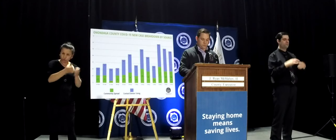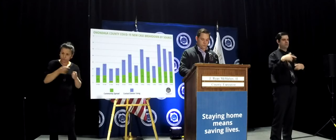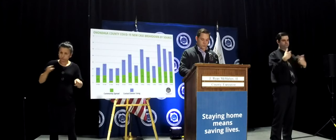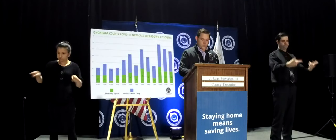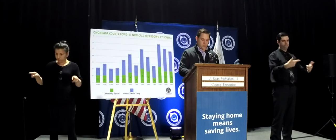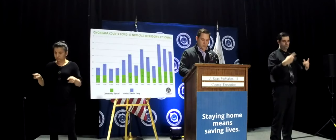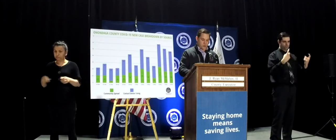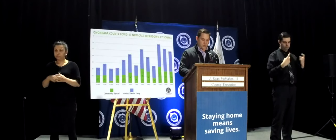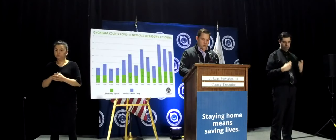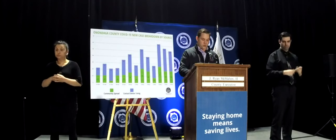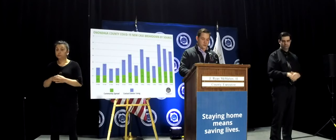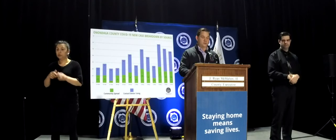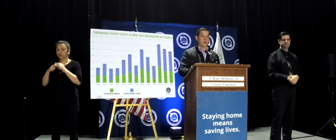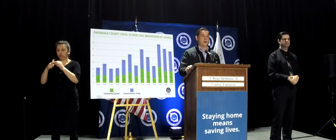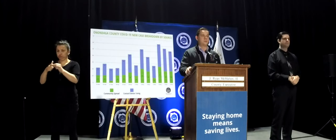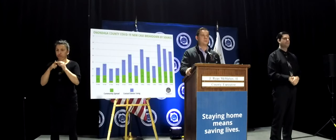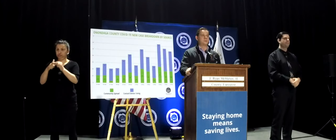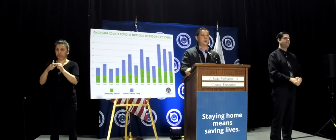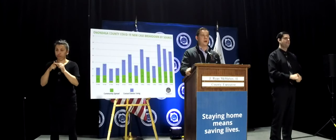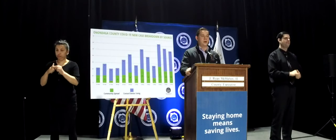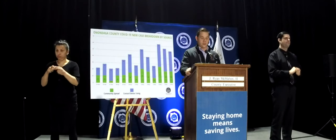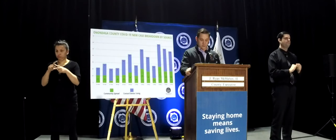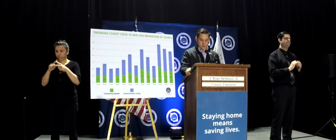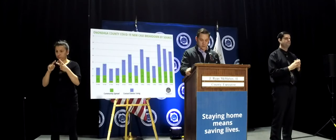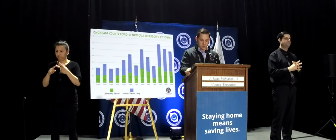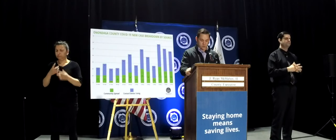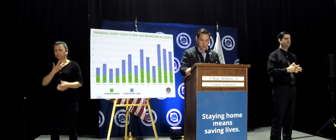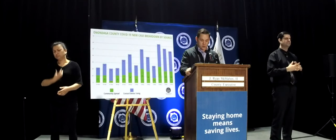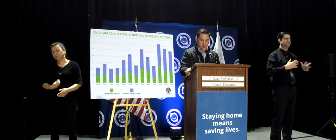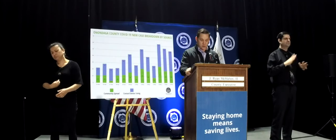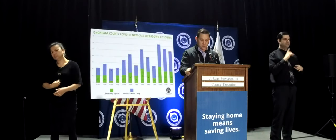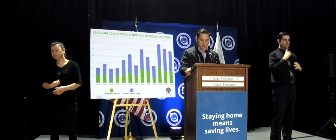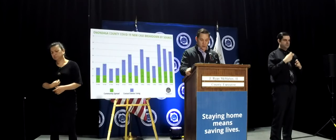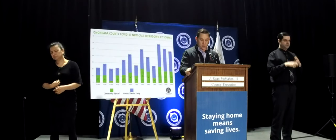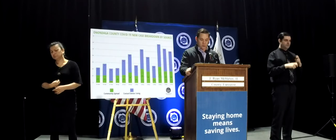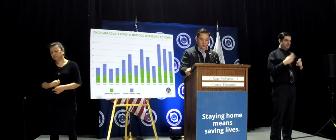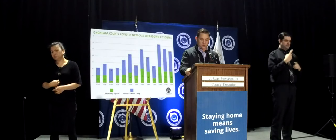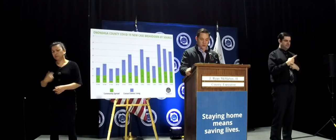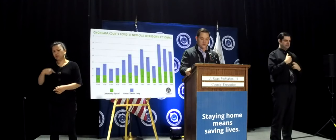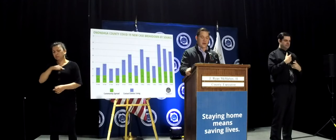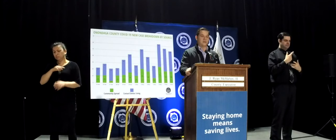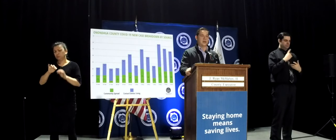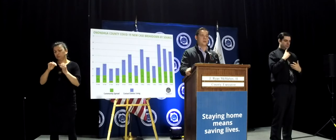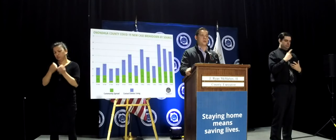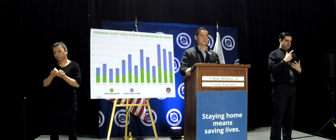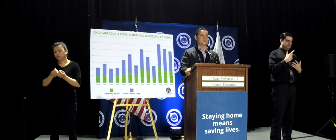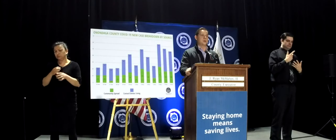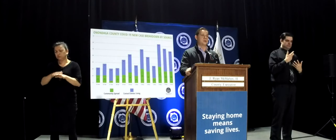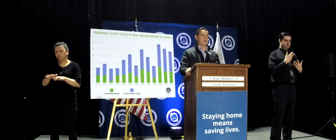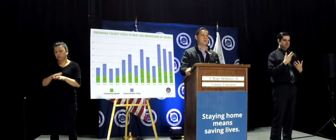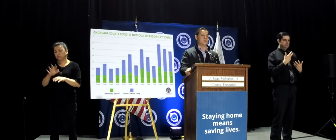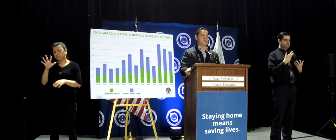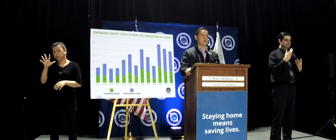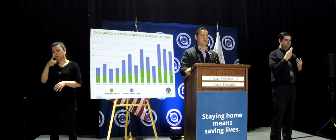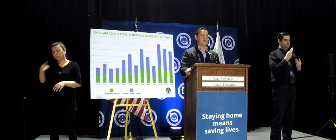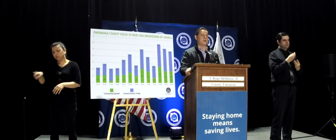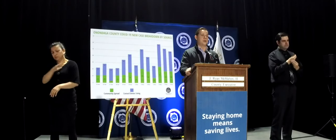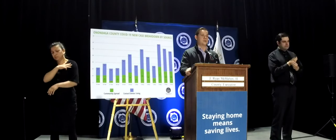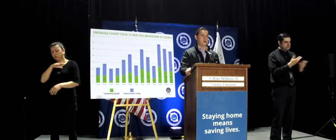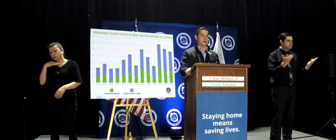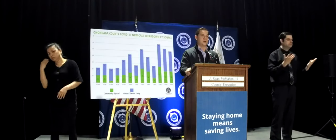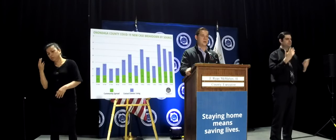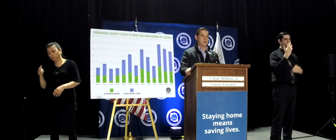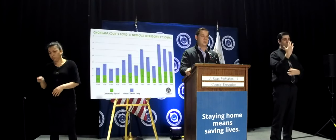Look at another tough day in the community. We've lost 5 neighbors since we were